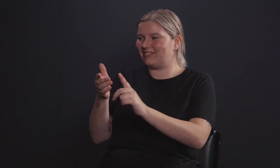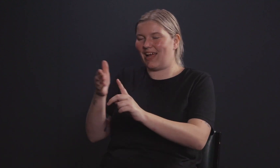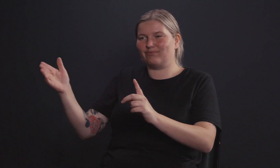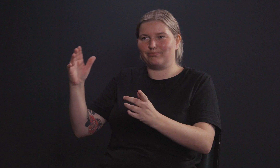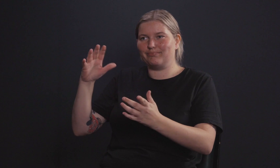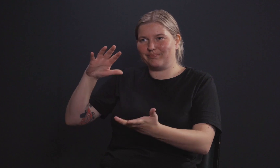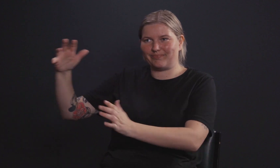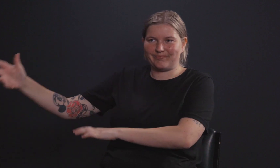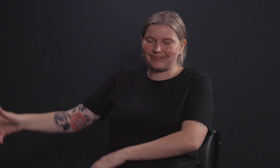chaos."